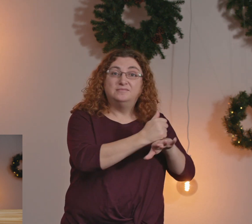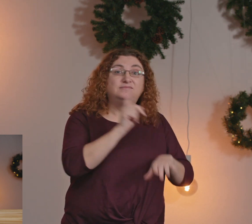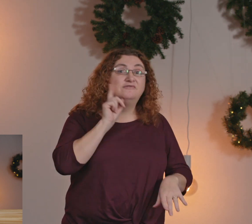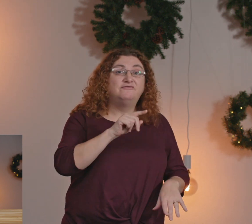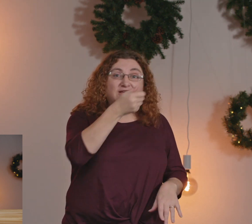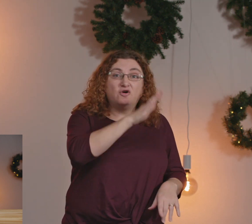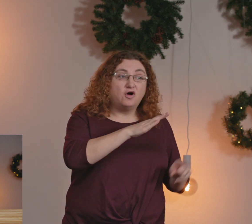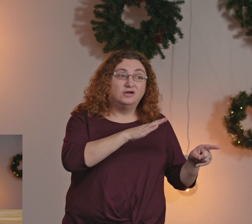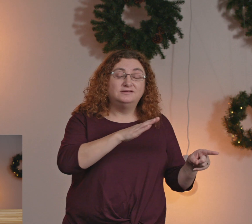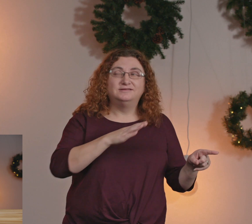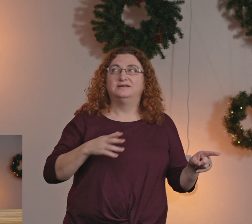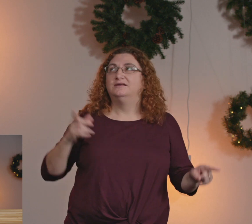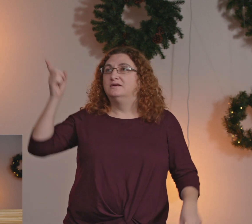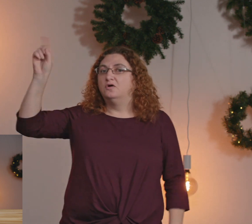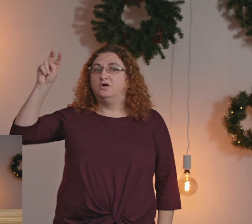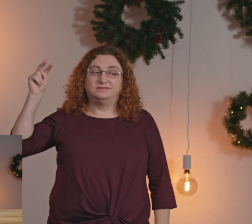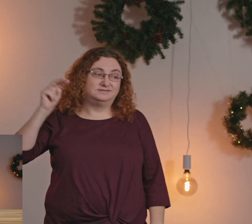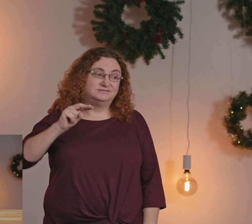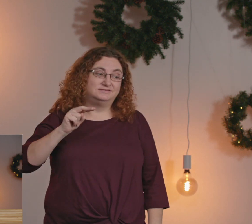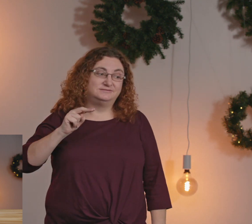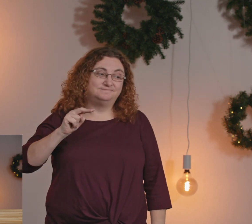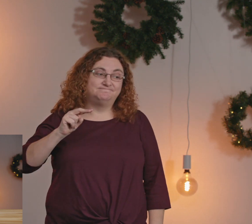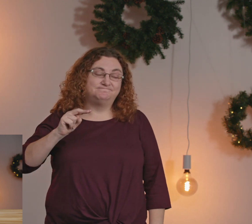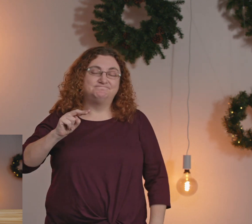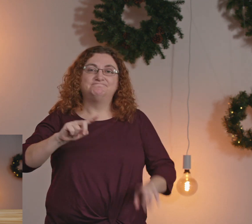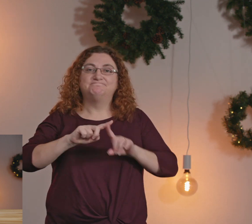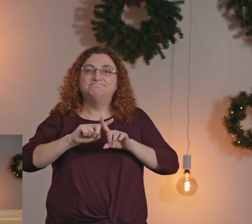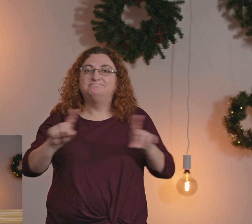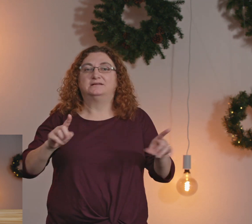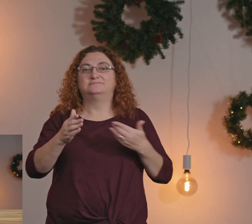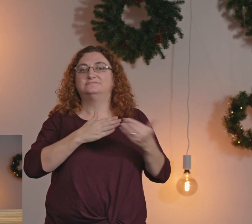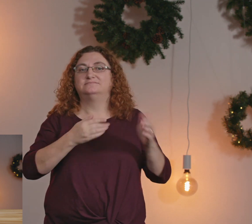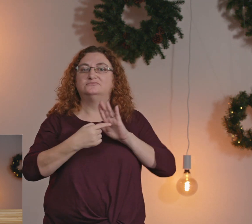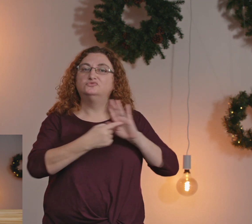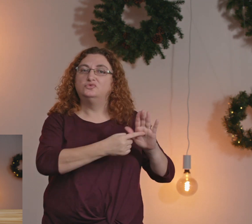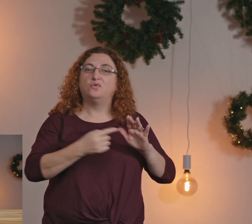So the question that you need to ask yourself is, in what circumstance do I need to know the mercy of God?